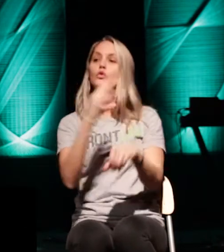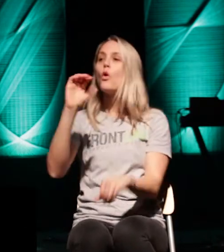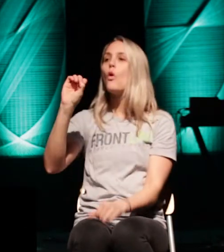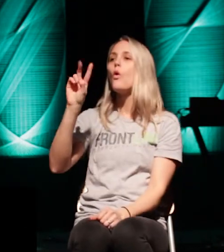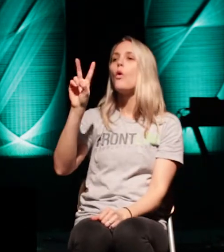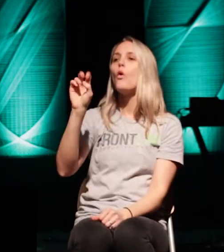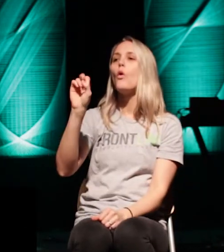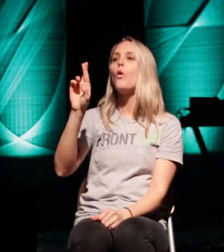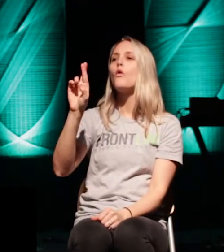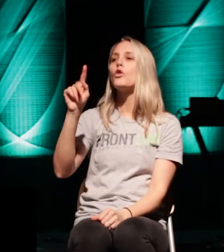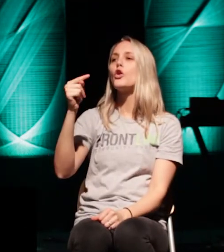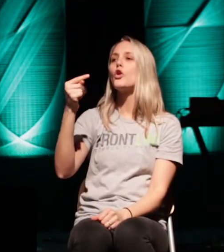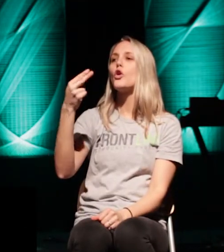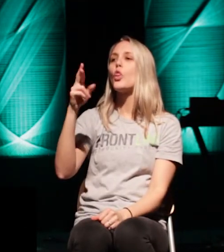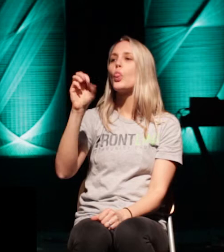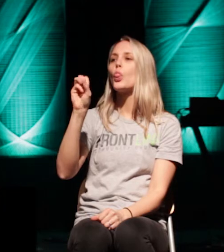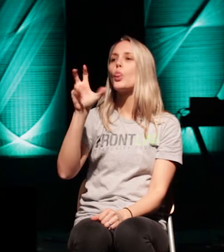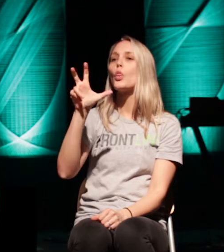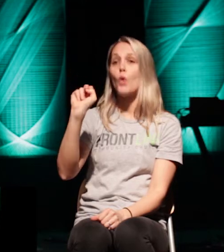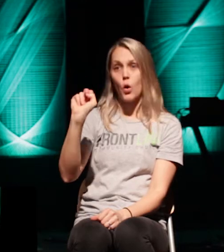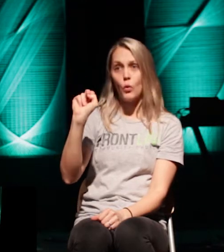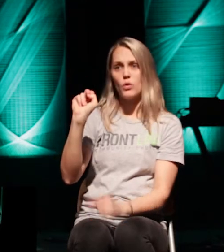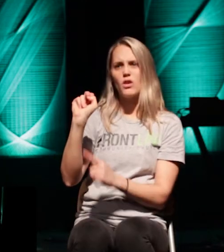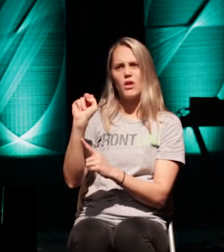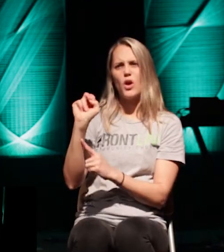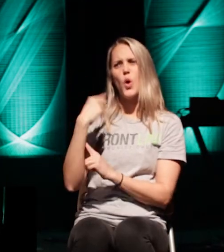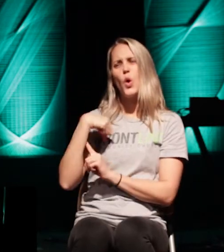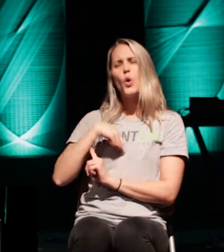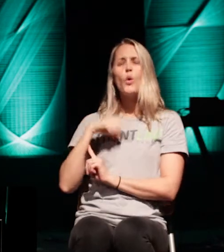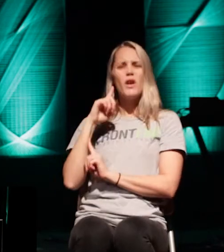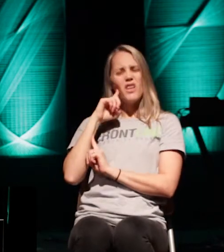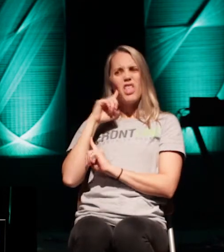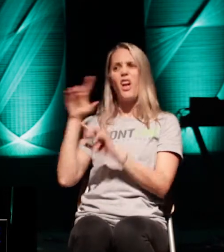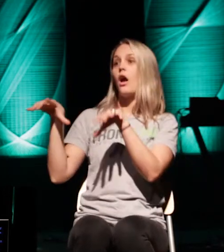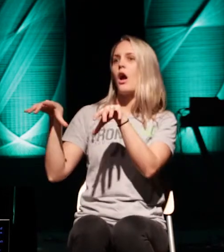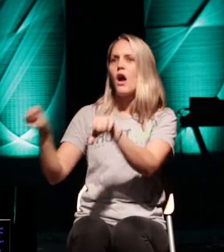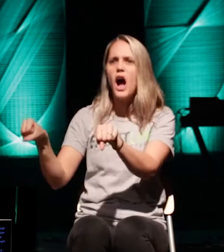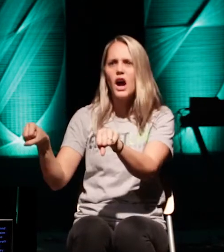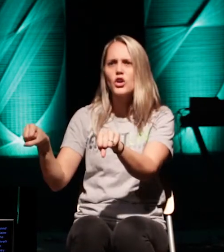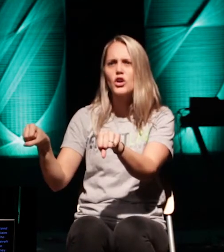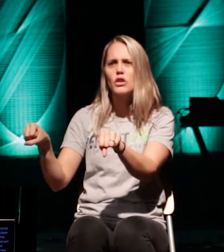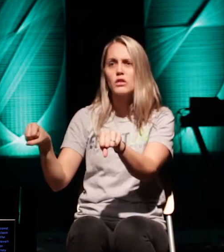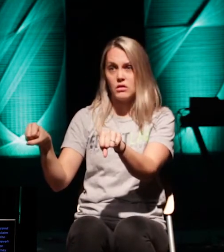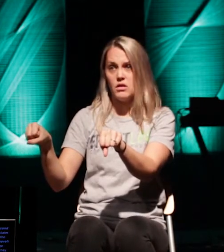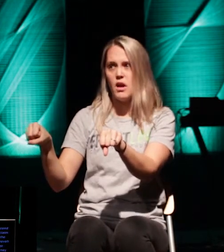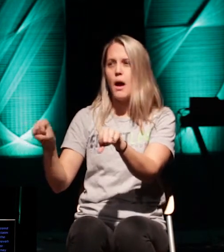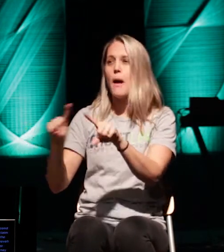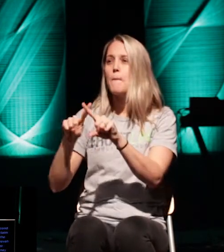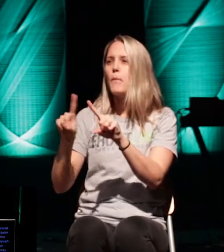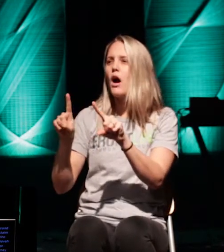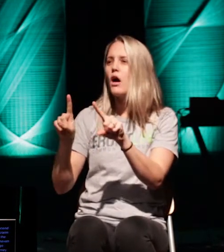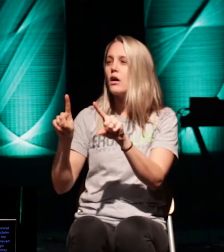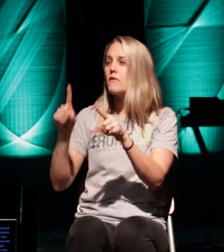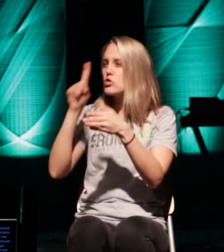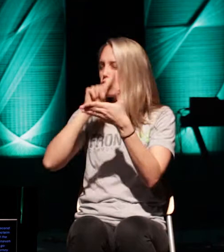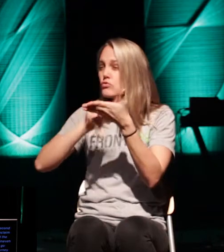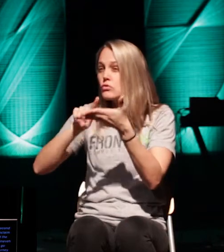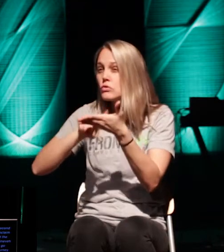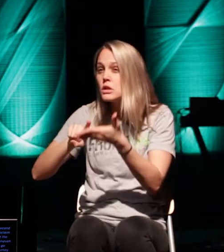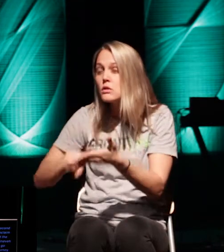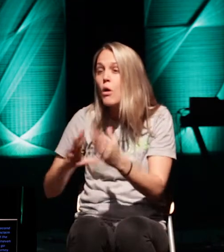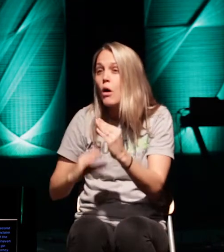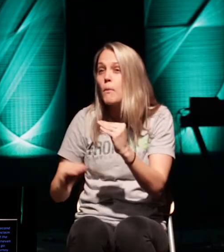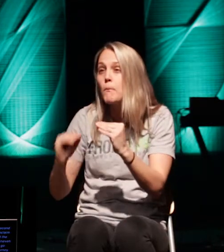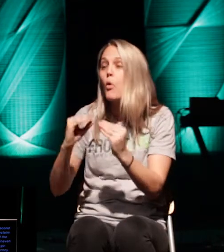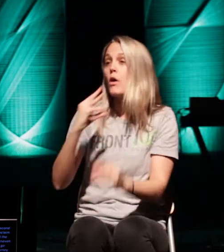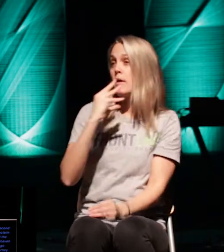overthrown. So for us, when we translate it, we hear overthrown, but if you dig in just a little bit into the Hebrew, you heard that there's multiple